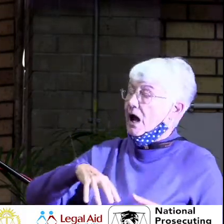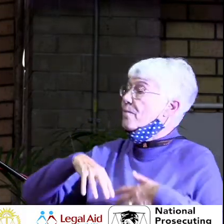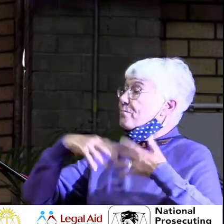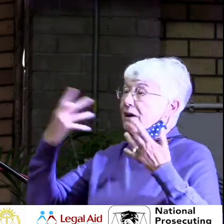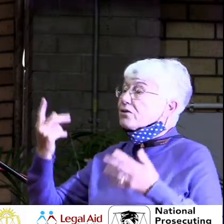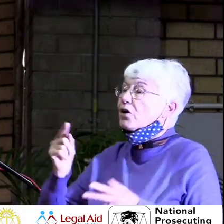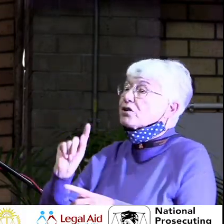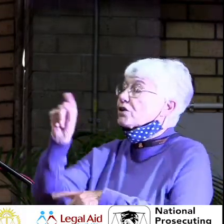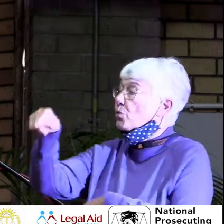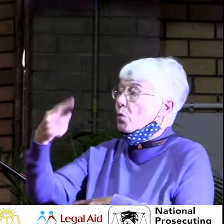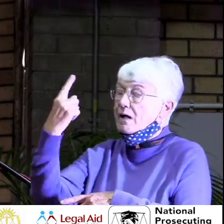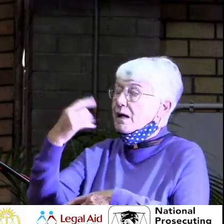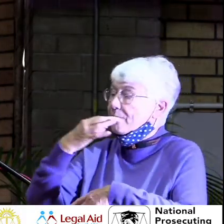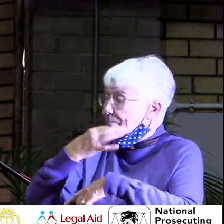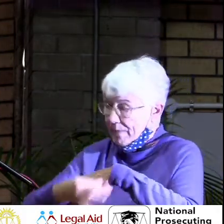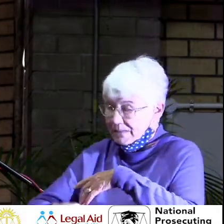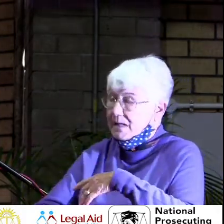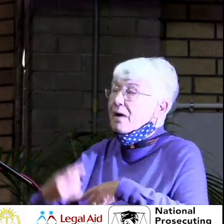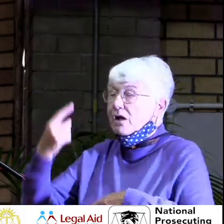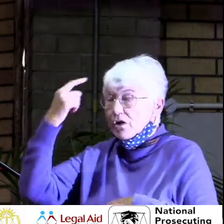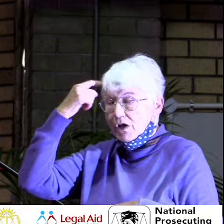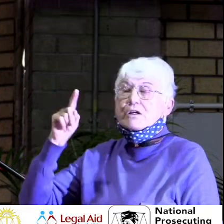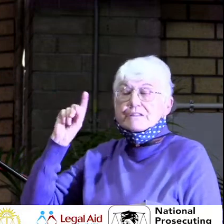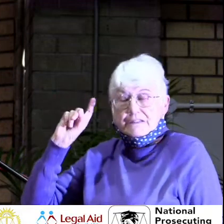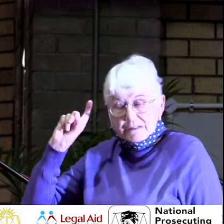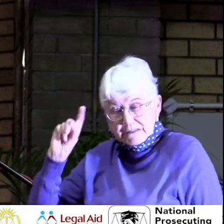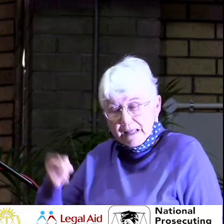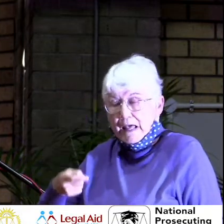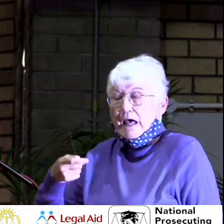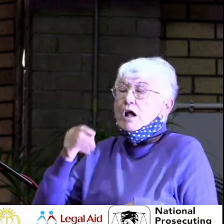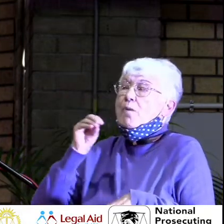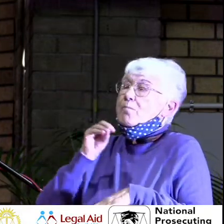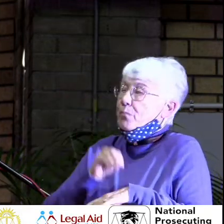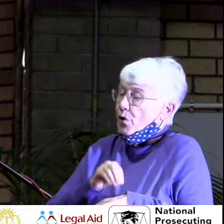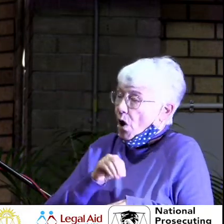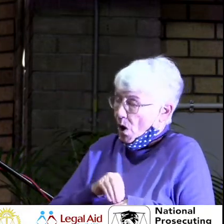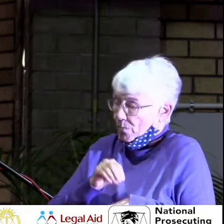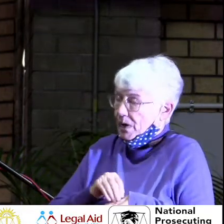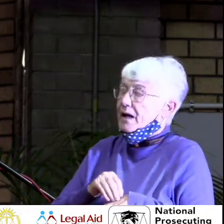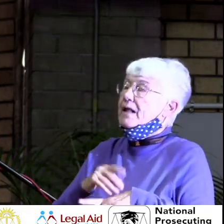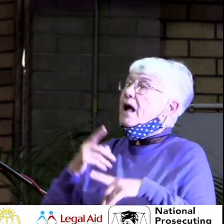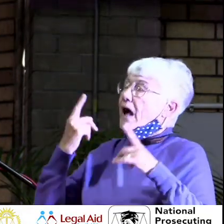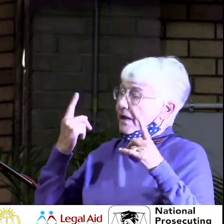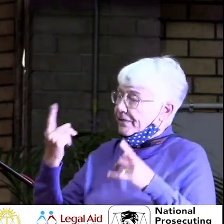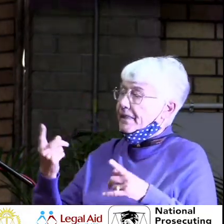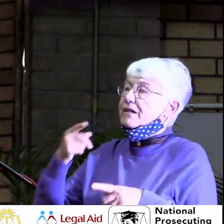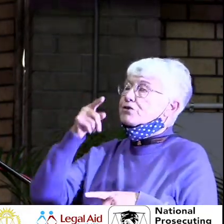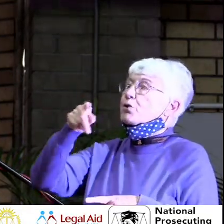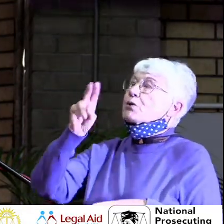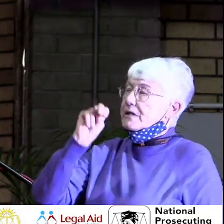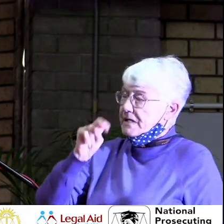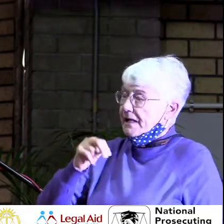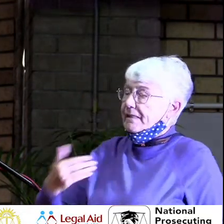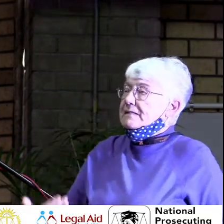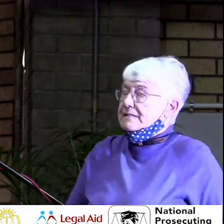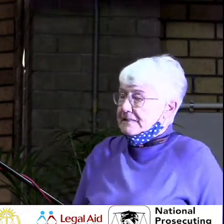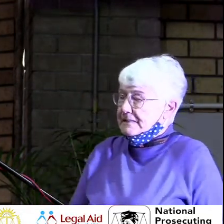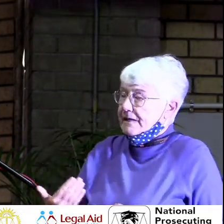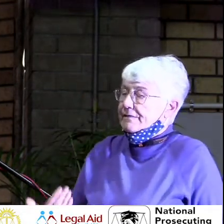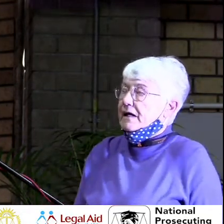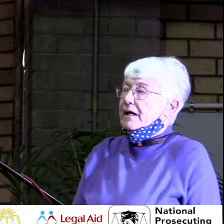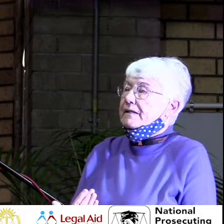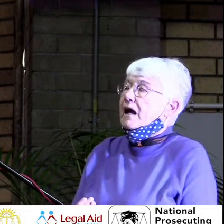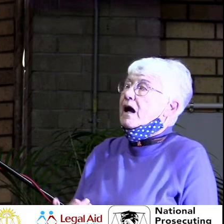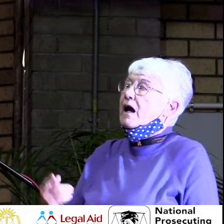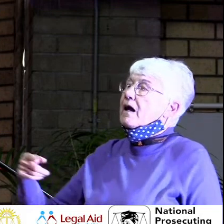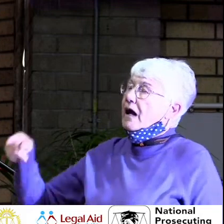it, and we'll deal with it within the broader context of looking at services that we must provide generally to Cape Town,